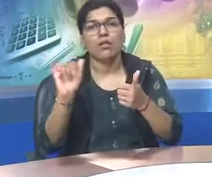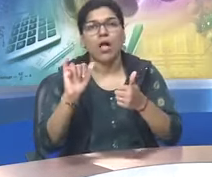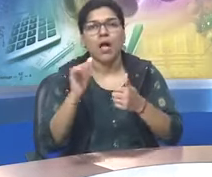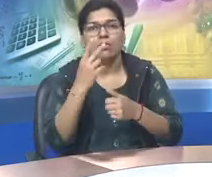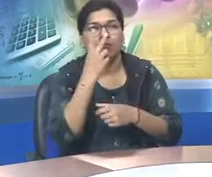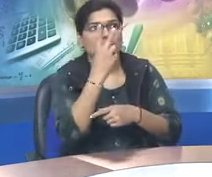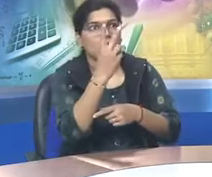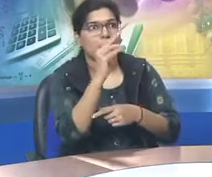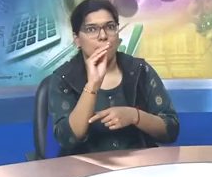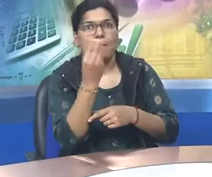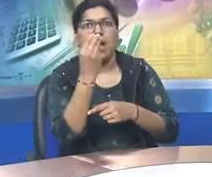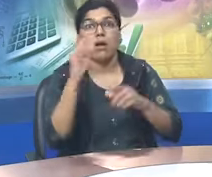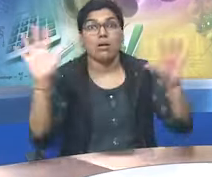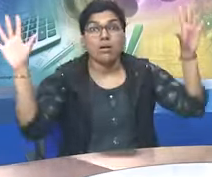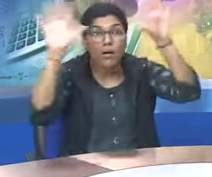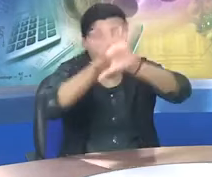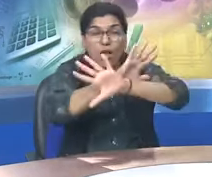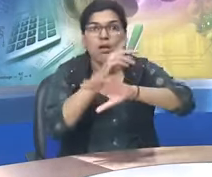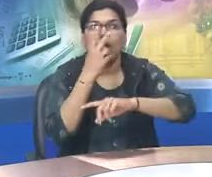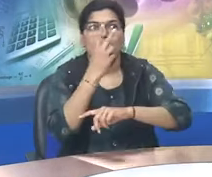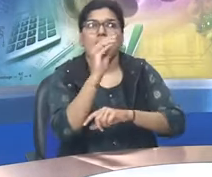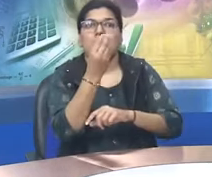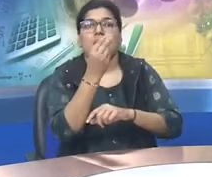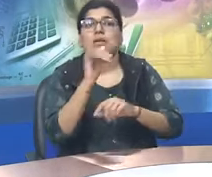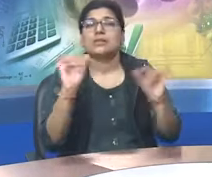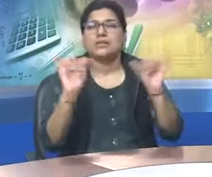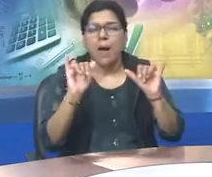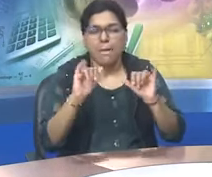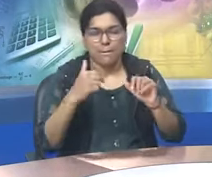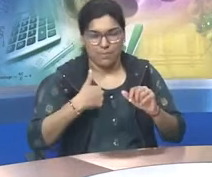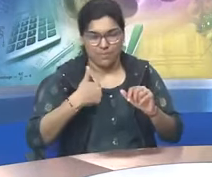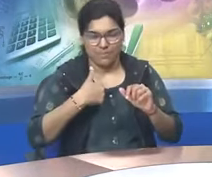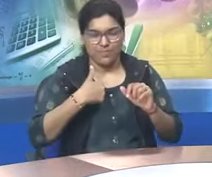Brooding dog used as dogs see better